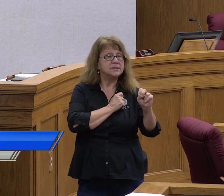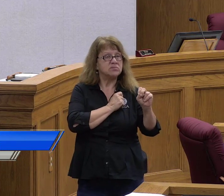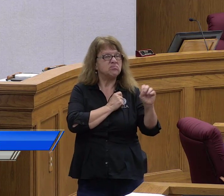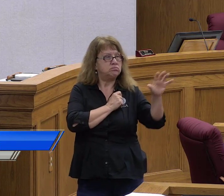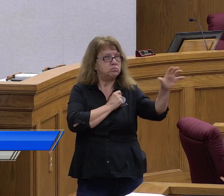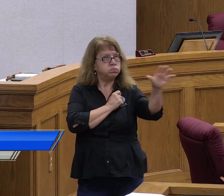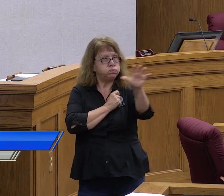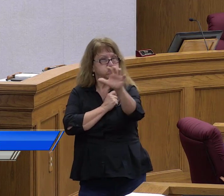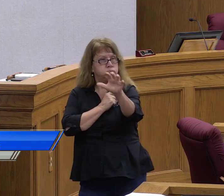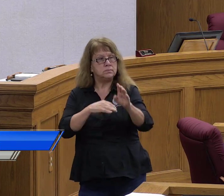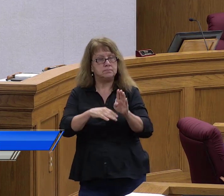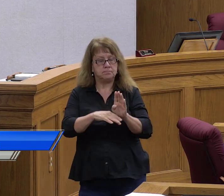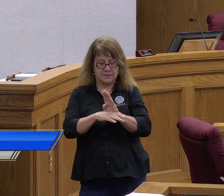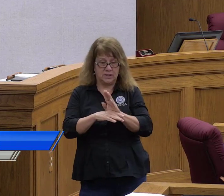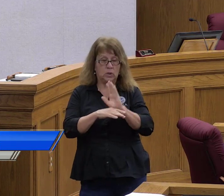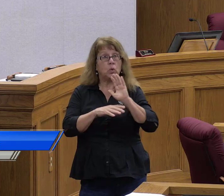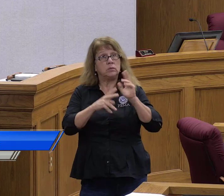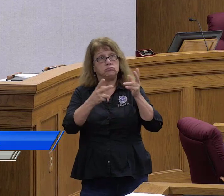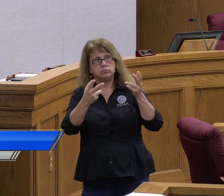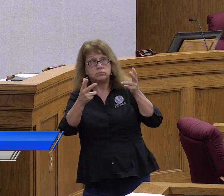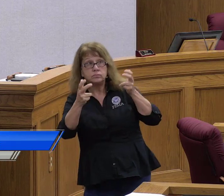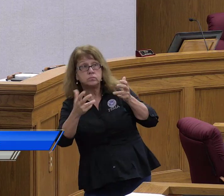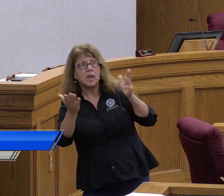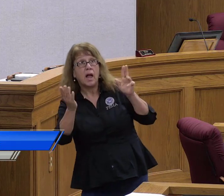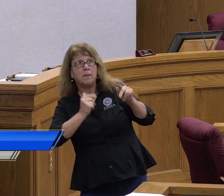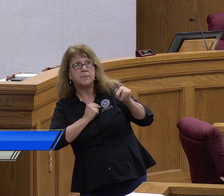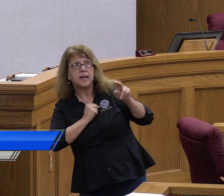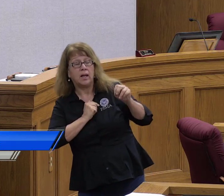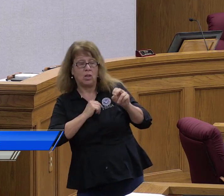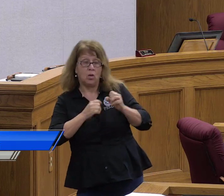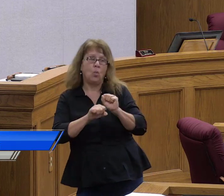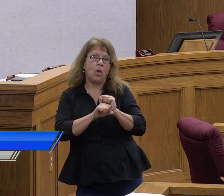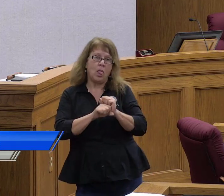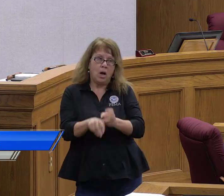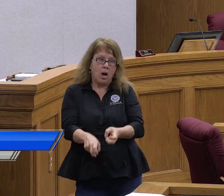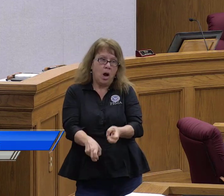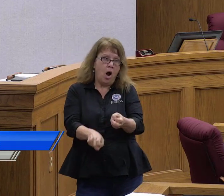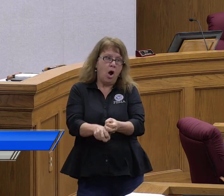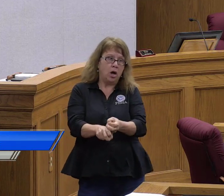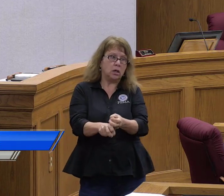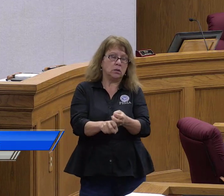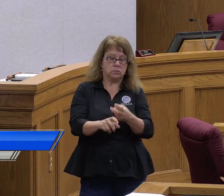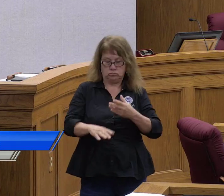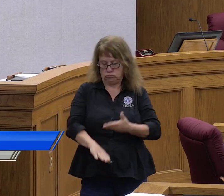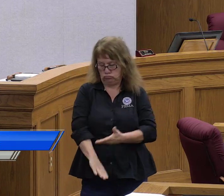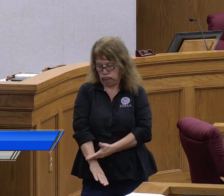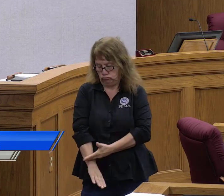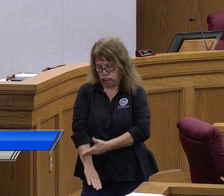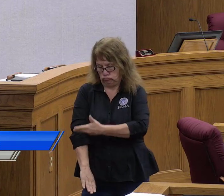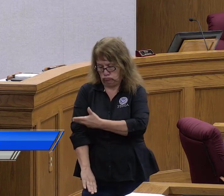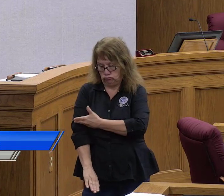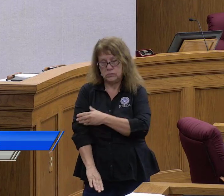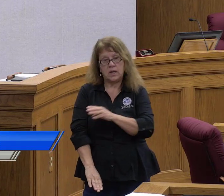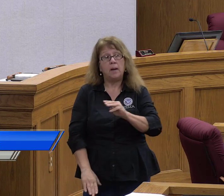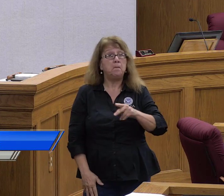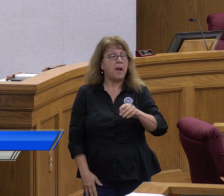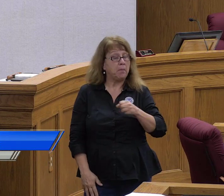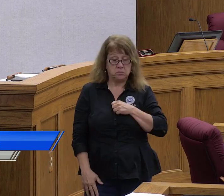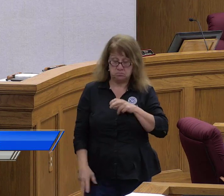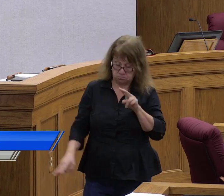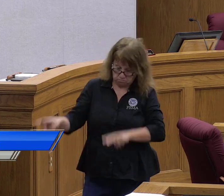from them. Really, they're out there working as hard as they can. They're making progress. The maps that I'm looking at, they are able